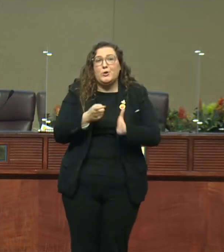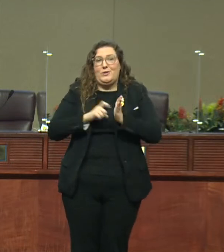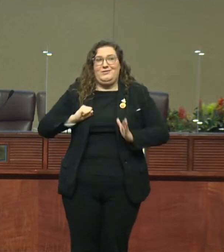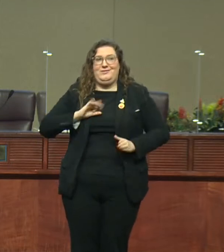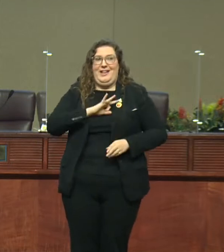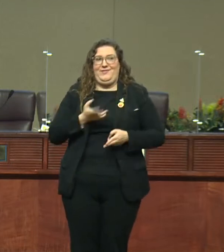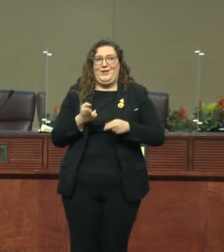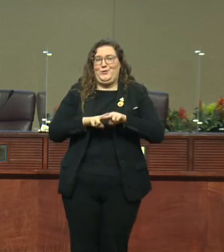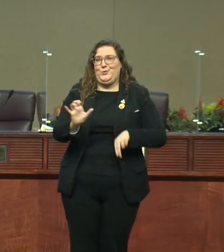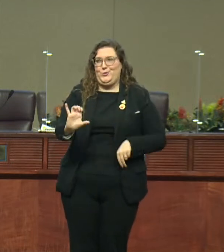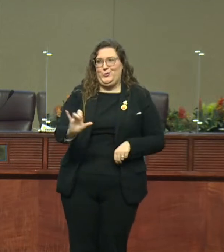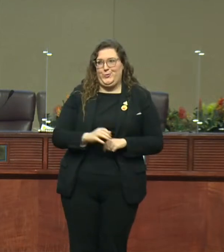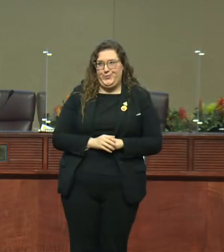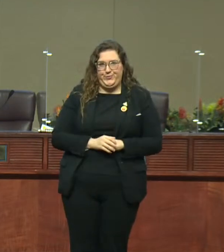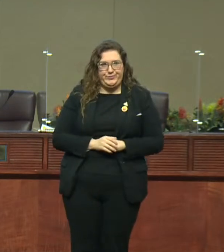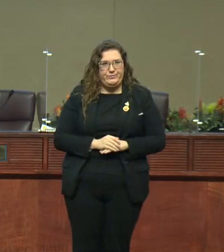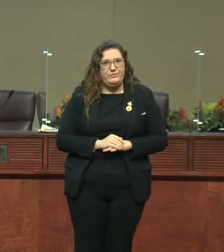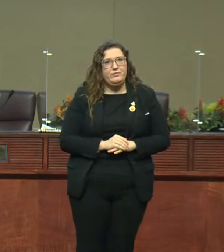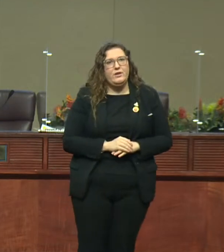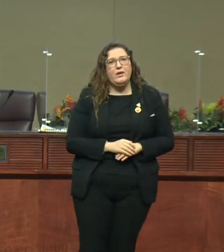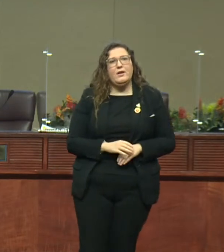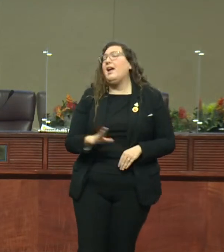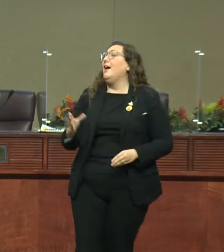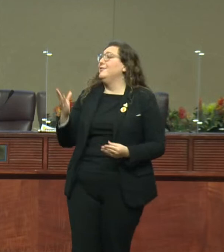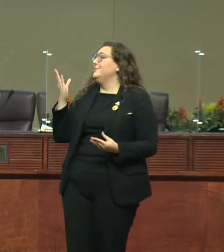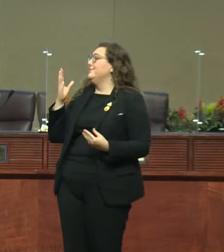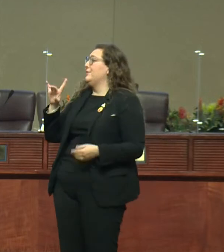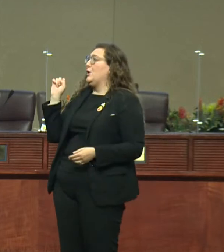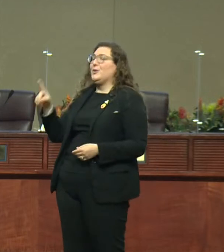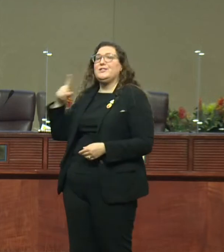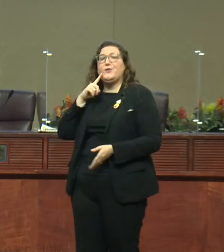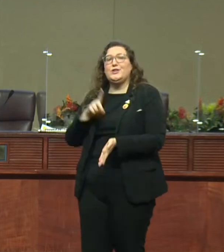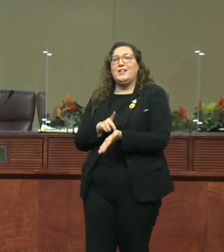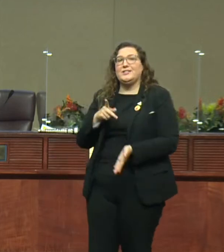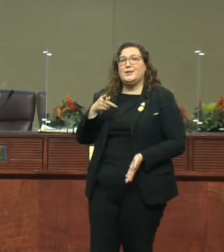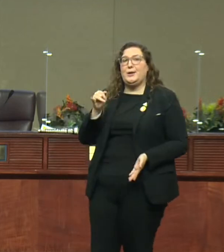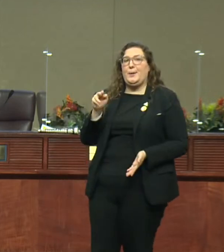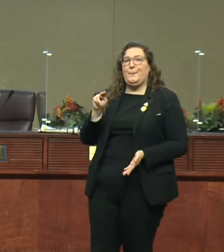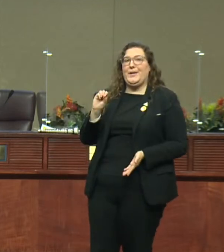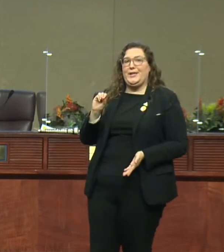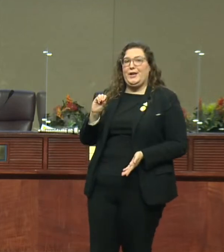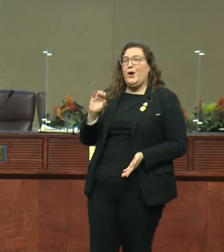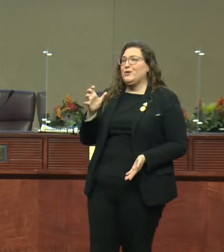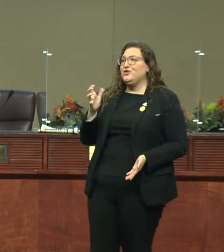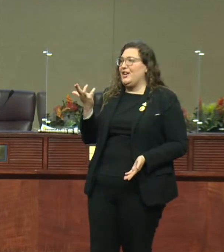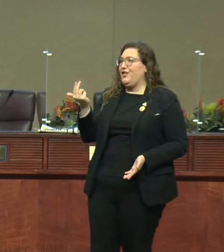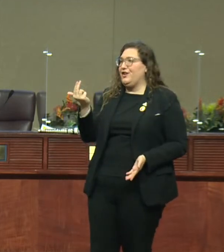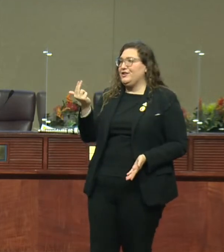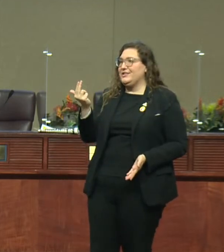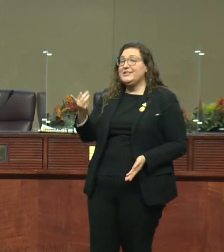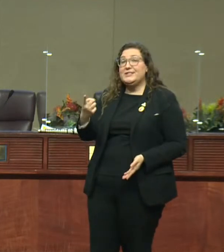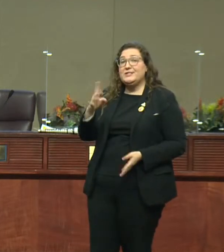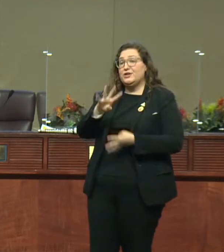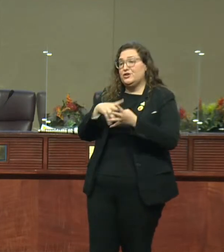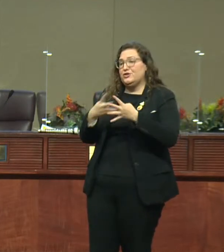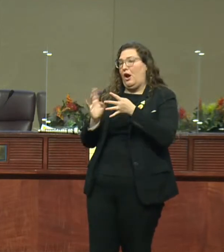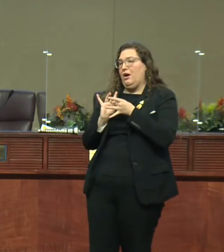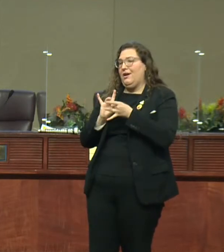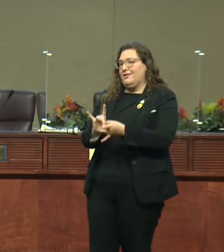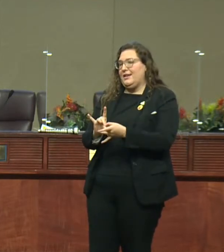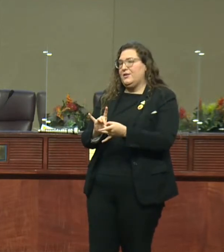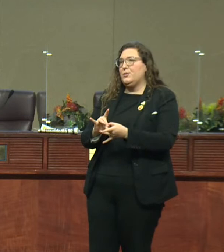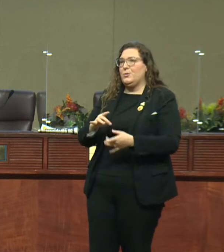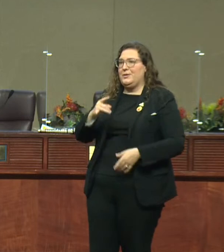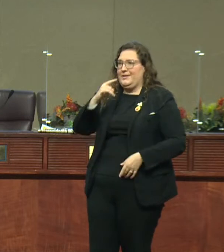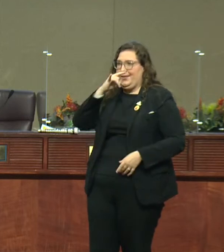Eric Mock, Spectrum News 13. Sorry, Mayor, another question from Dr. Pino. You showed us the chart on the school-age children and the COVID-19 cases